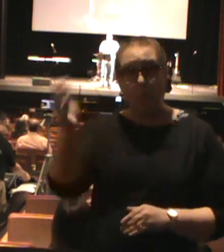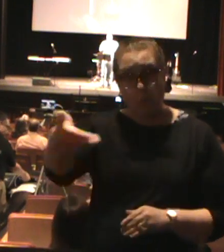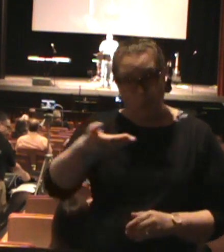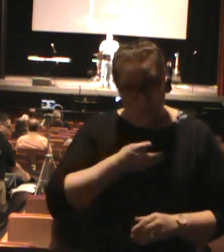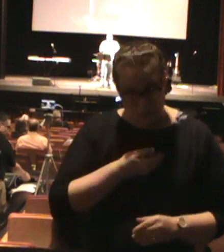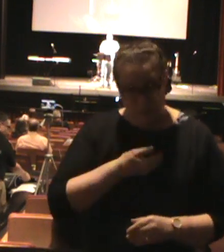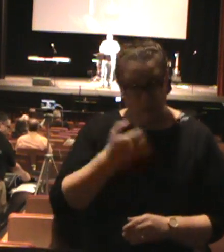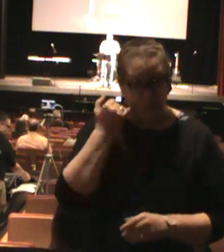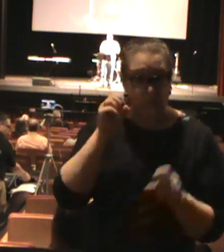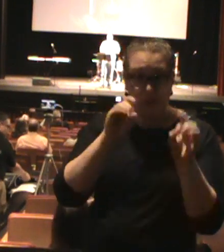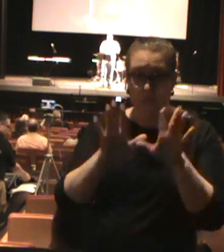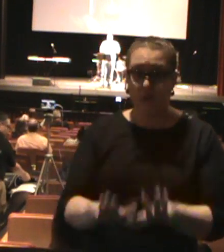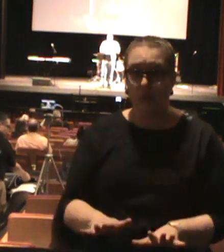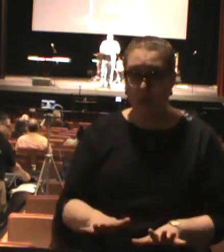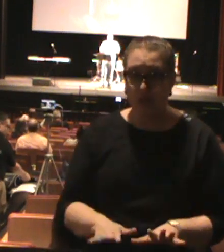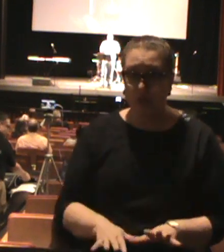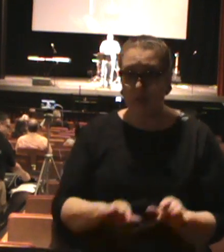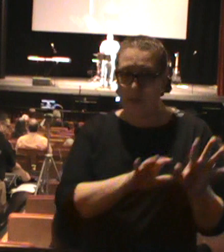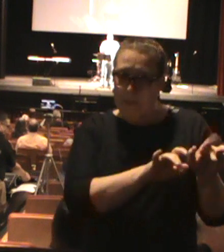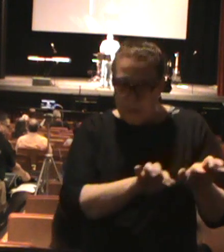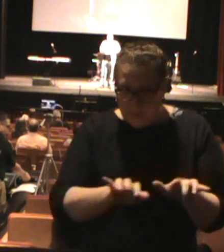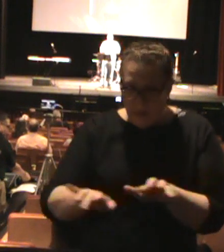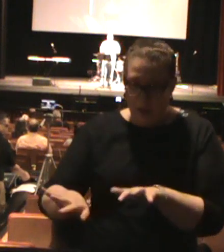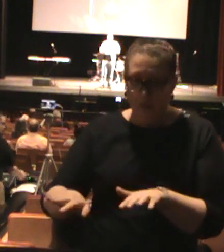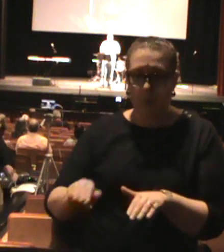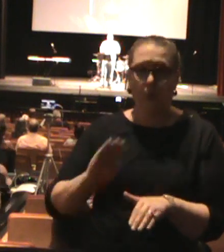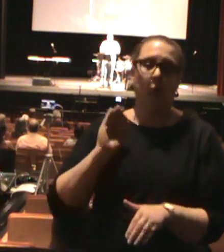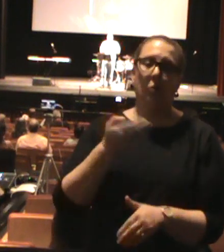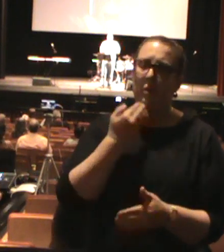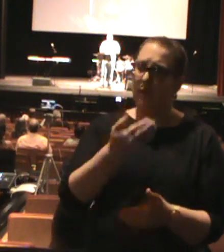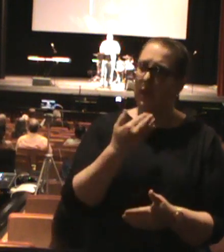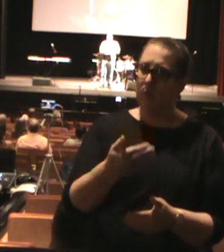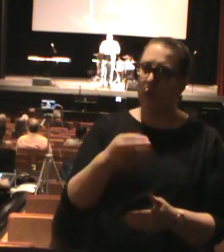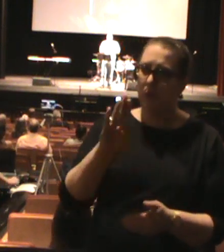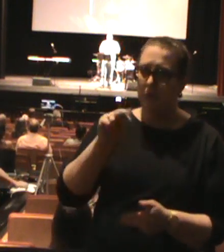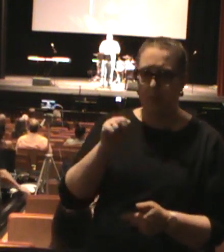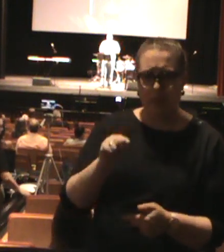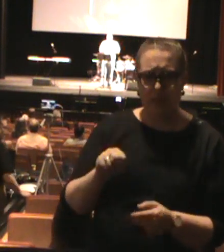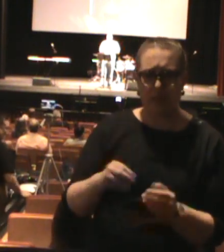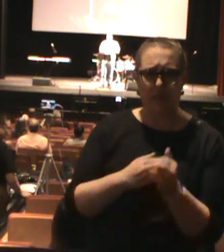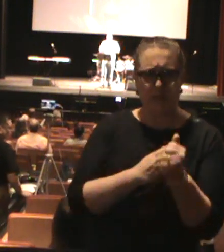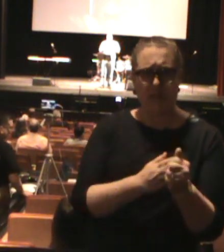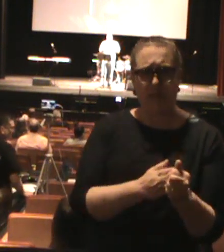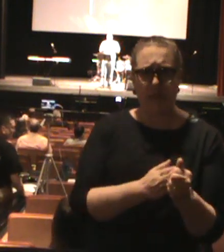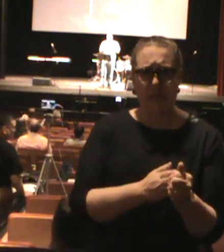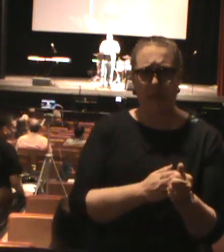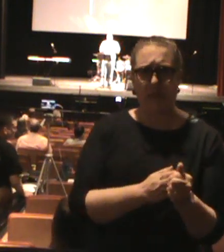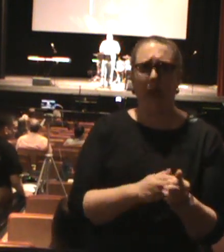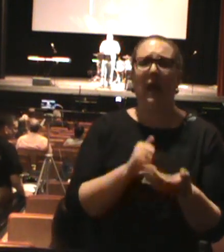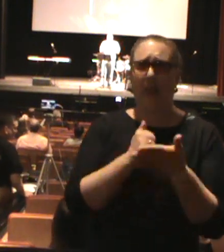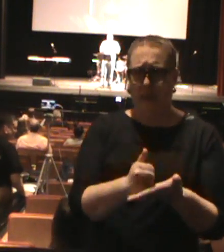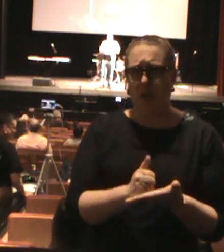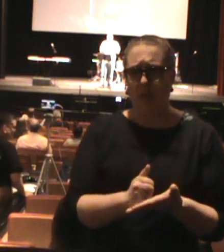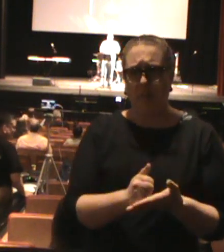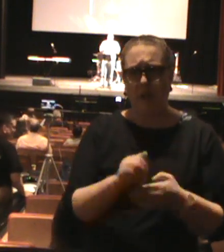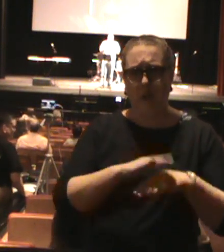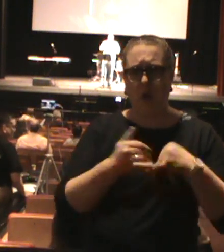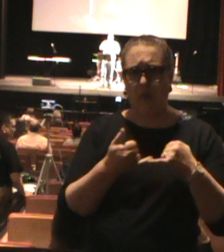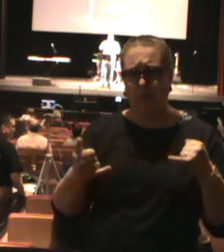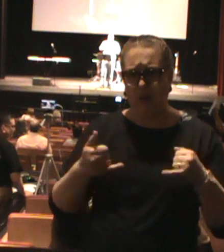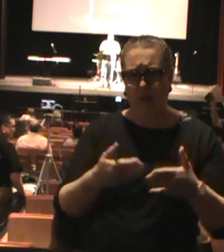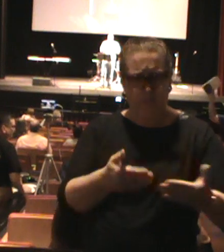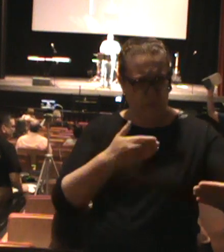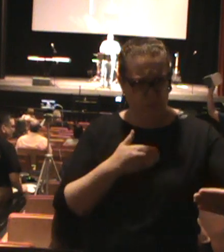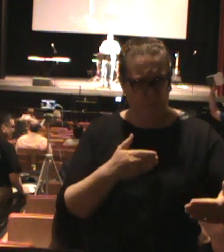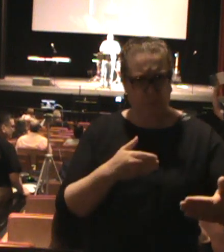questions, make sure you write them down there. We're thankful Ben Wright started leading us, moderating our online service right before COVID. He's been